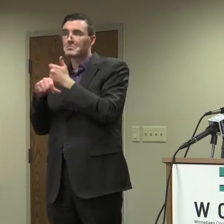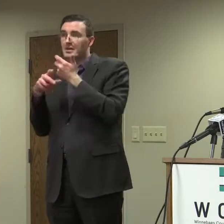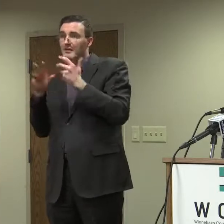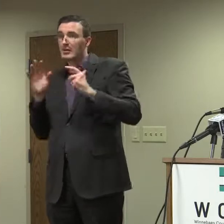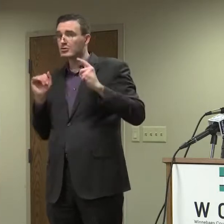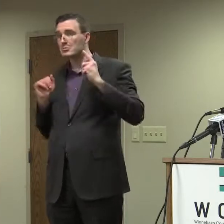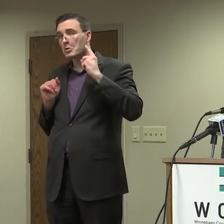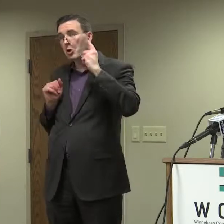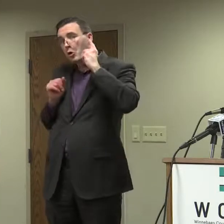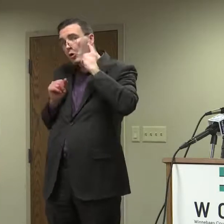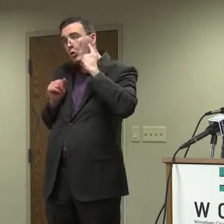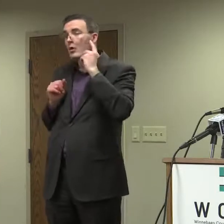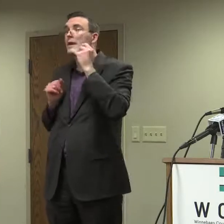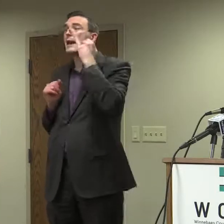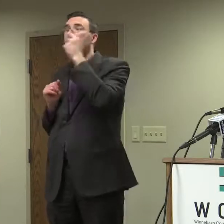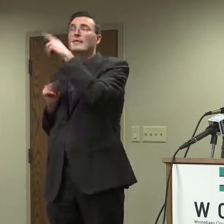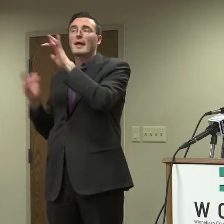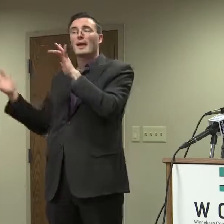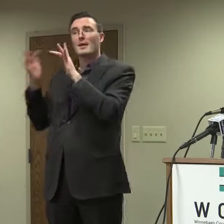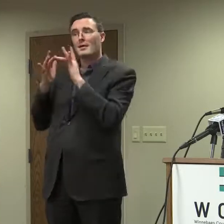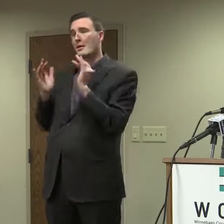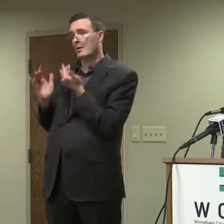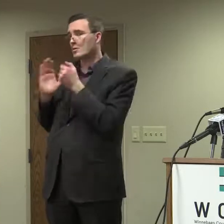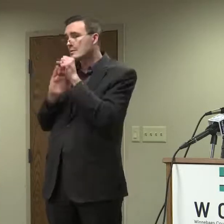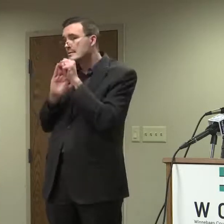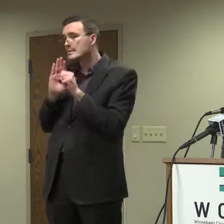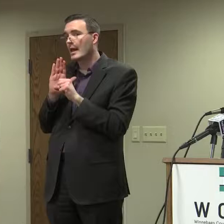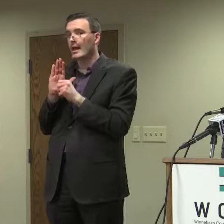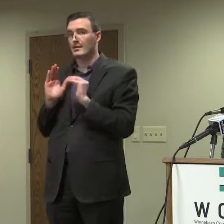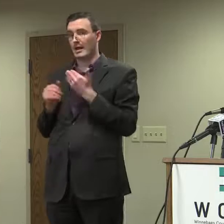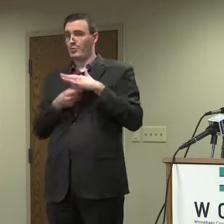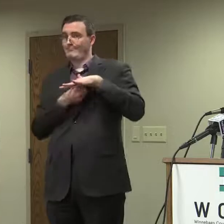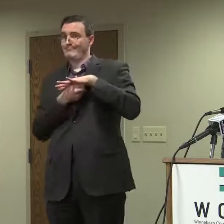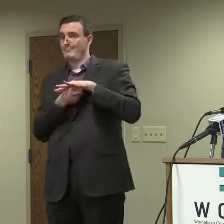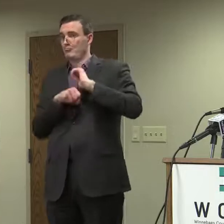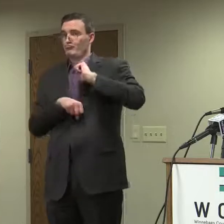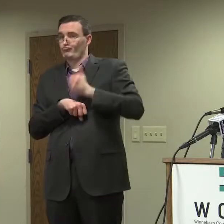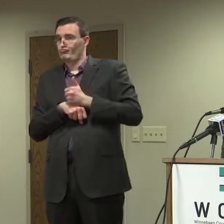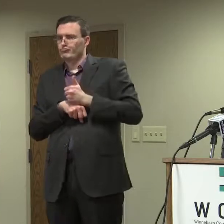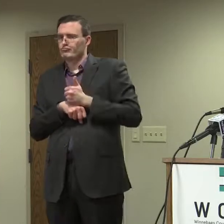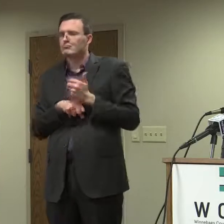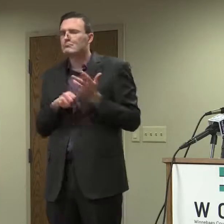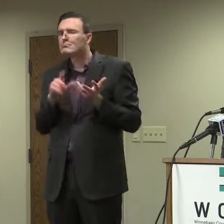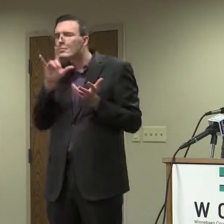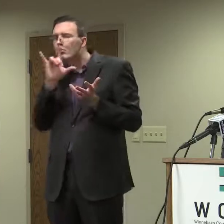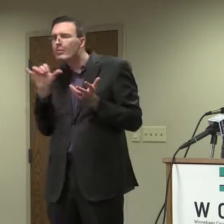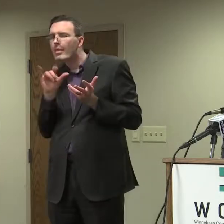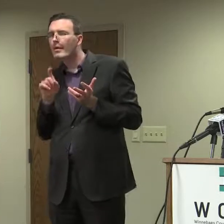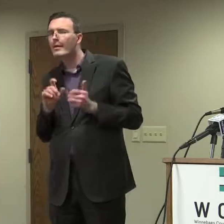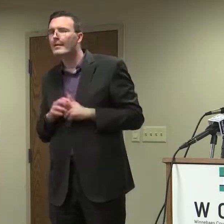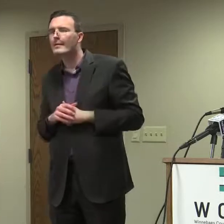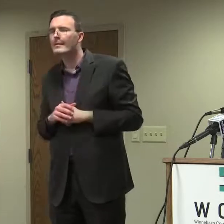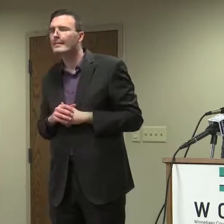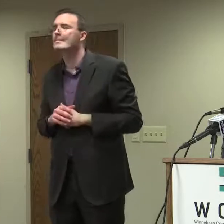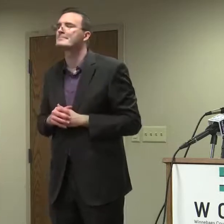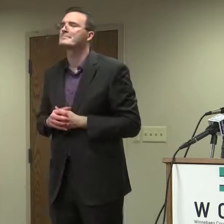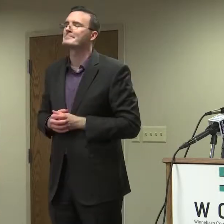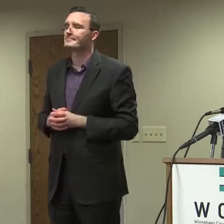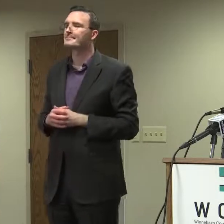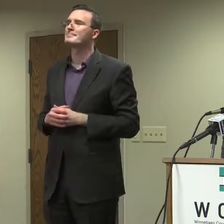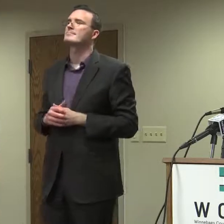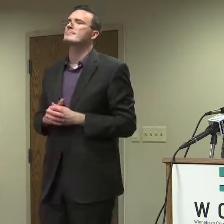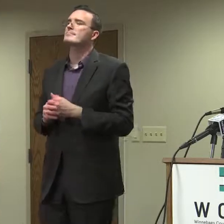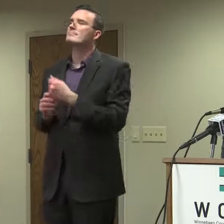to ask our state and ask our region to have one set up here? So the question is, with the